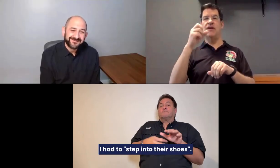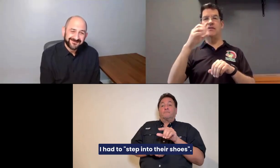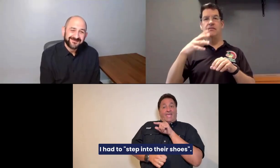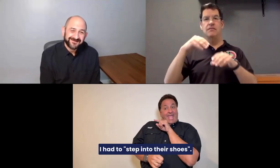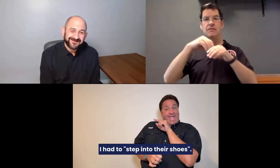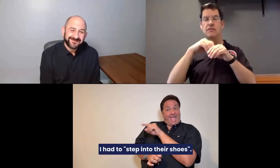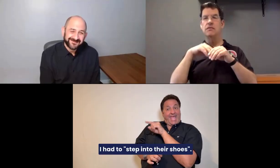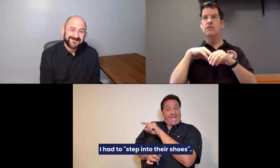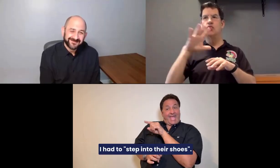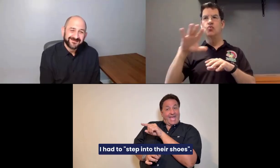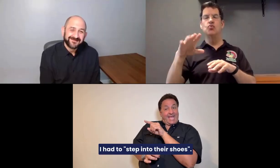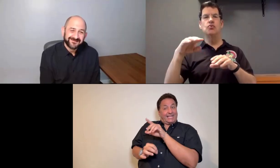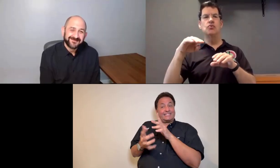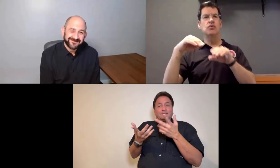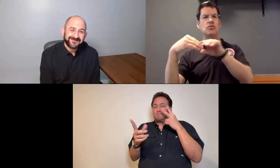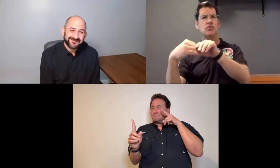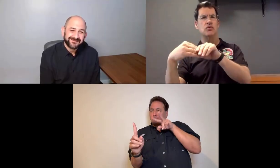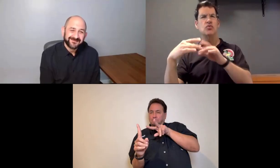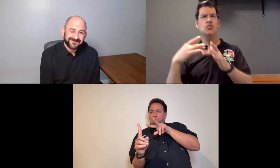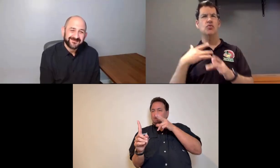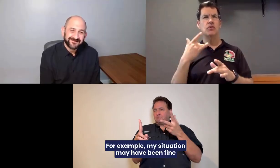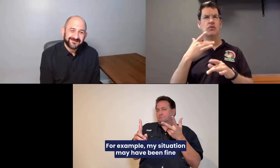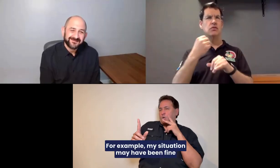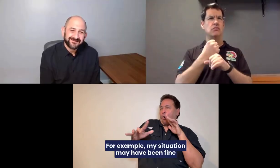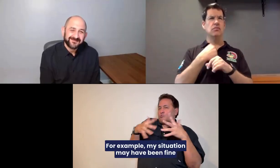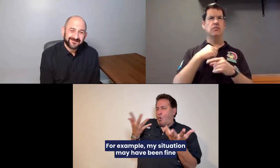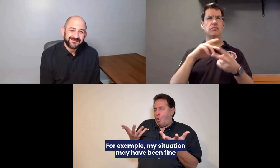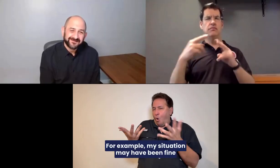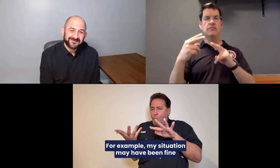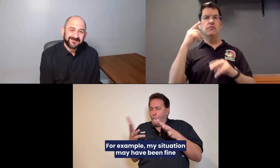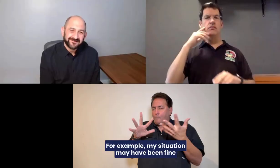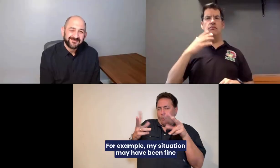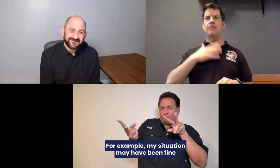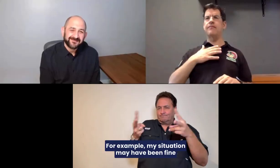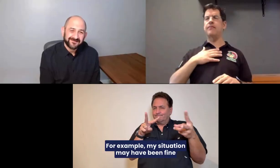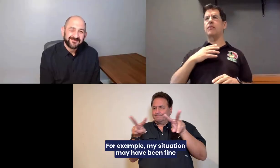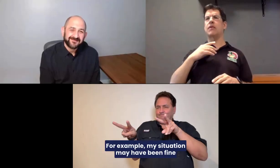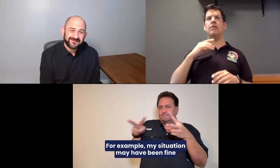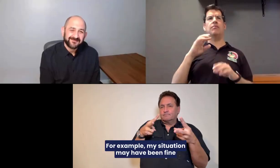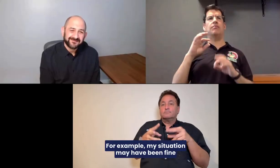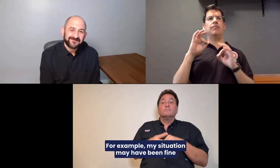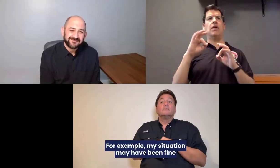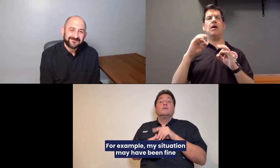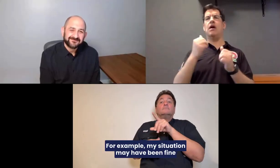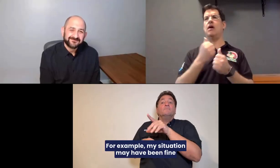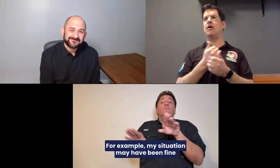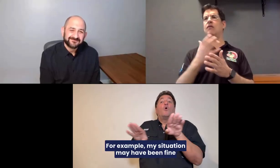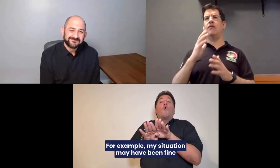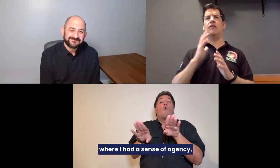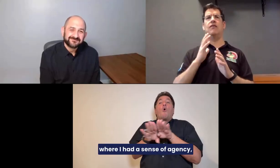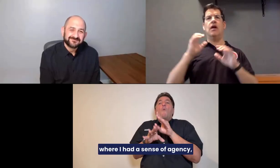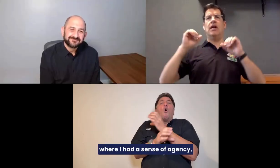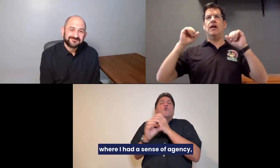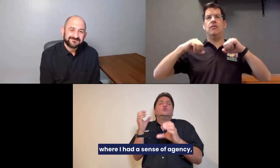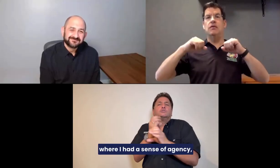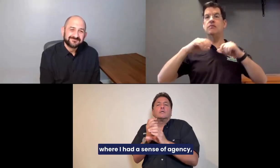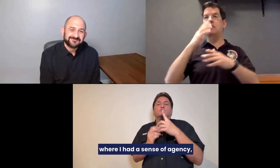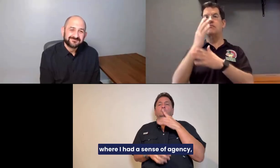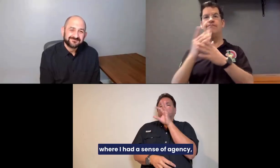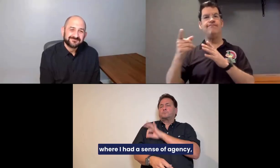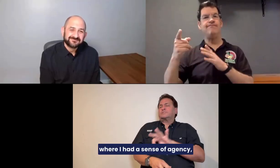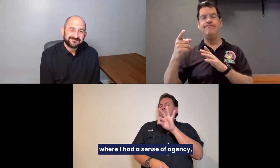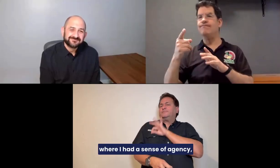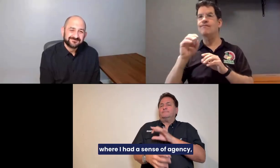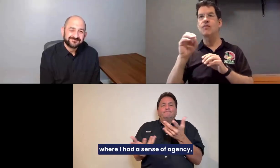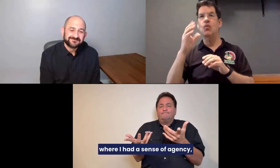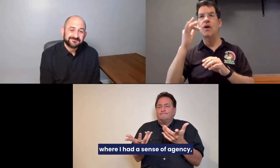step into their shoes, end quote. For example, my situation may have been fine where I had a sense of